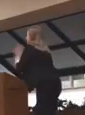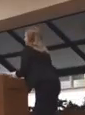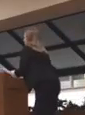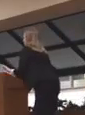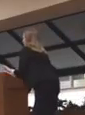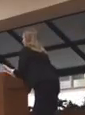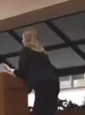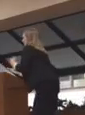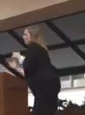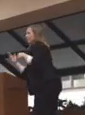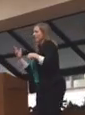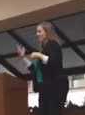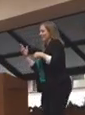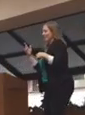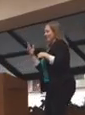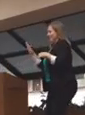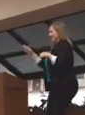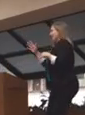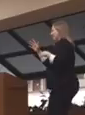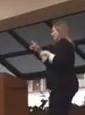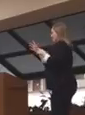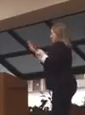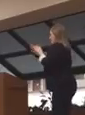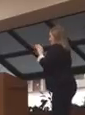Where'd she go? Thank you.